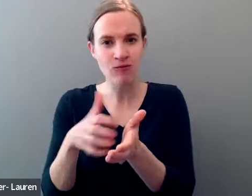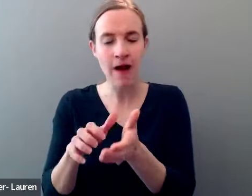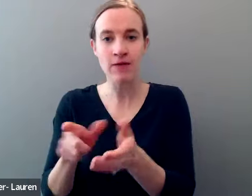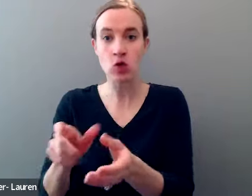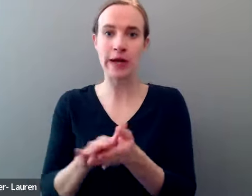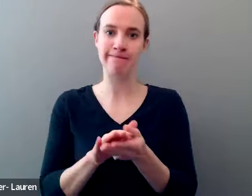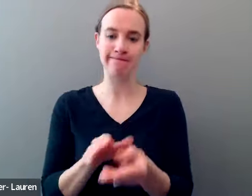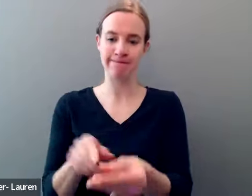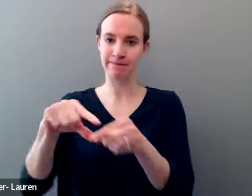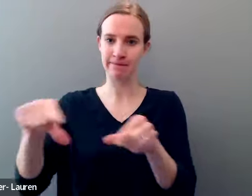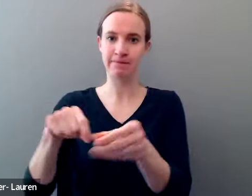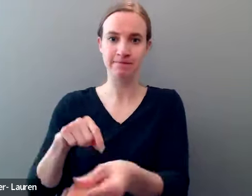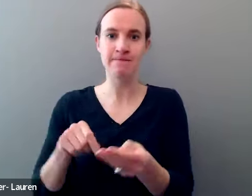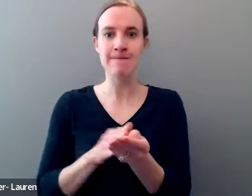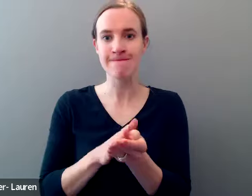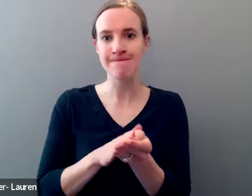if that's more pleasant.